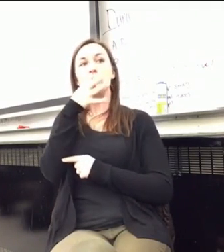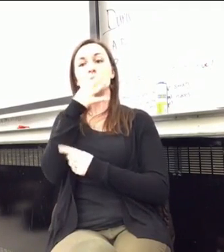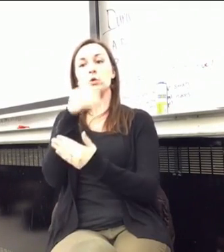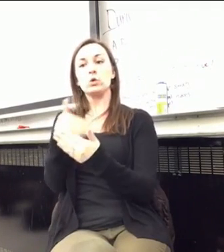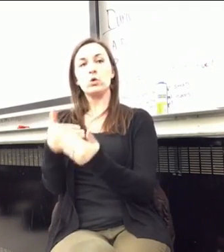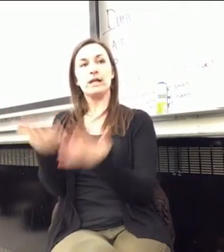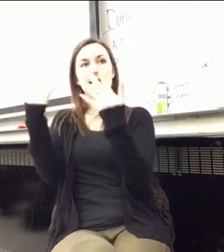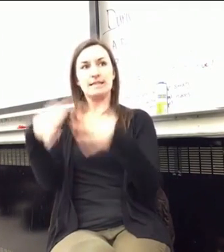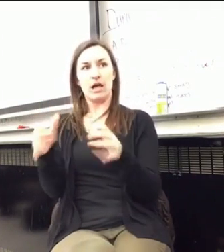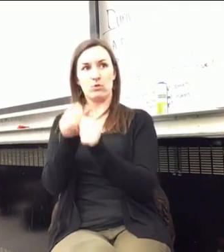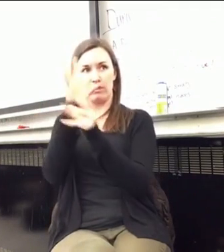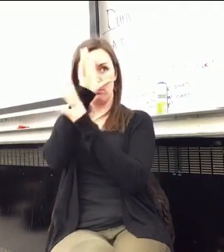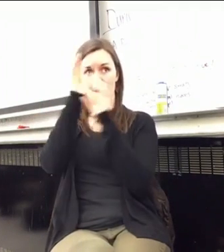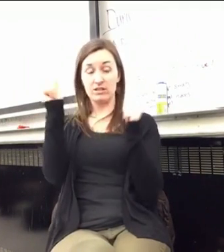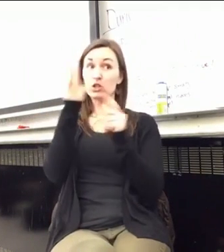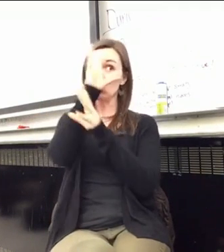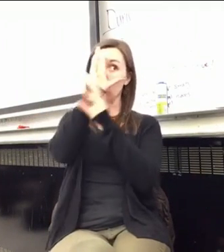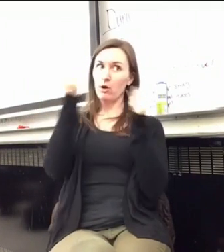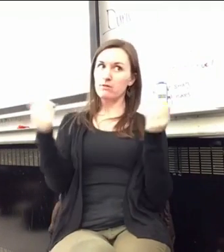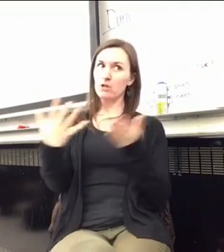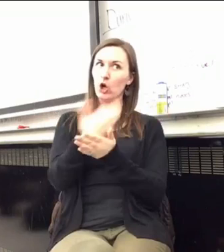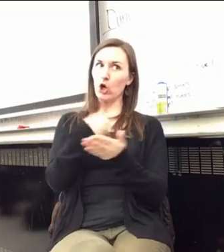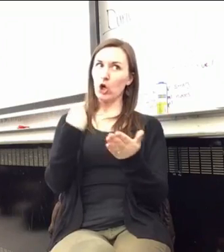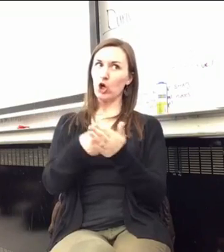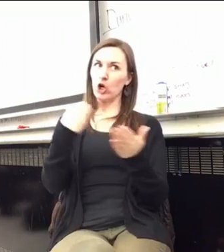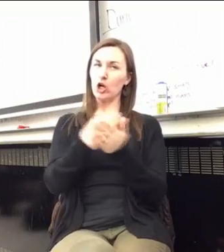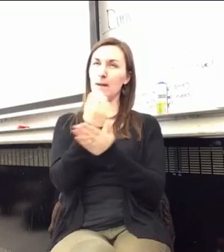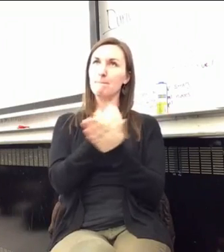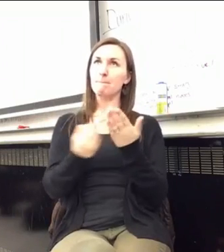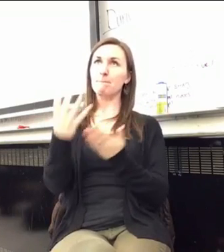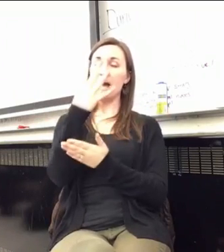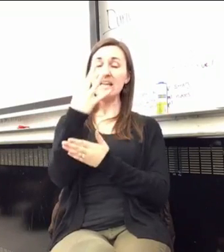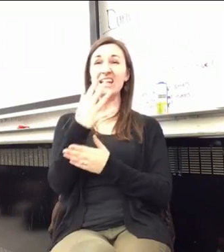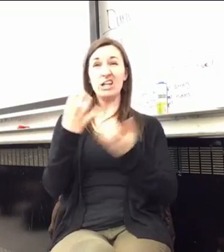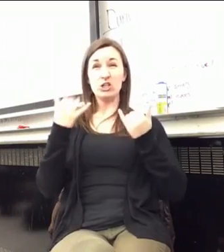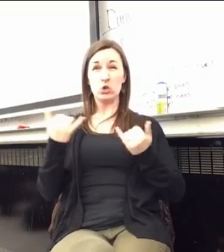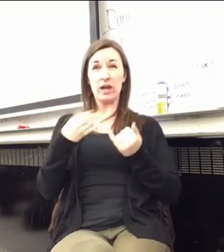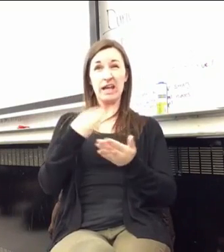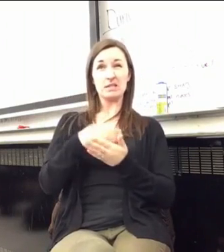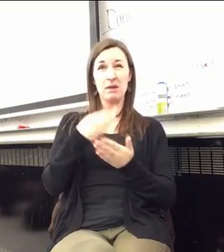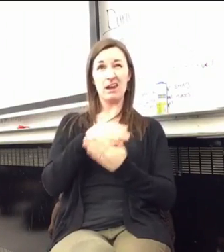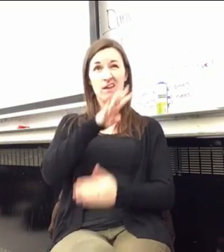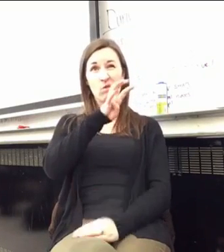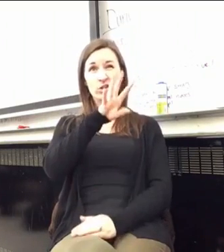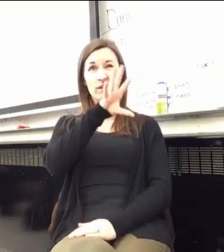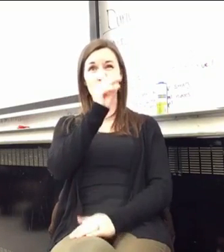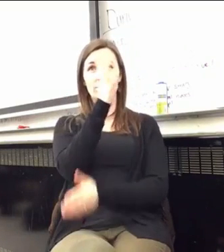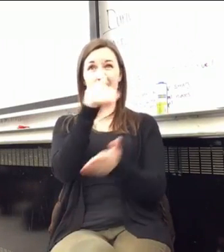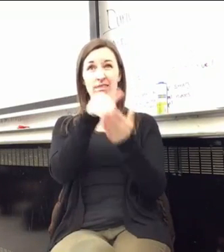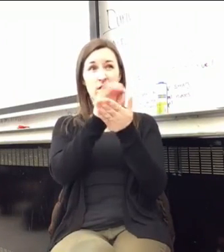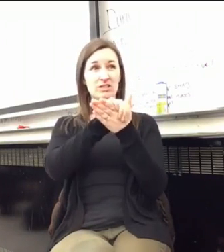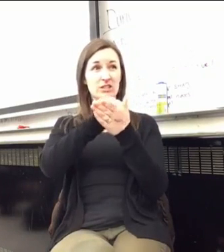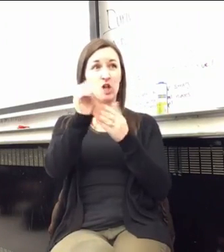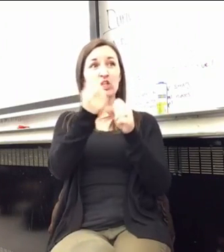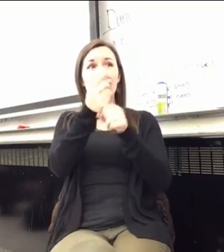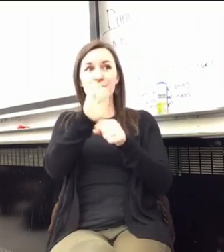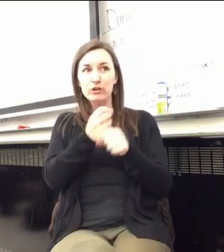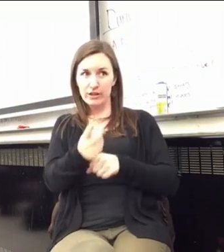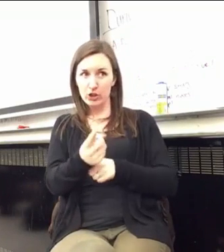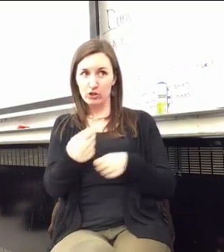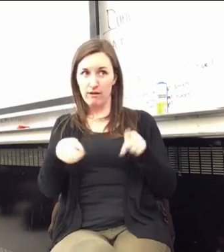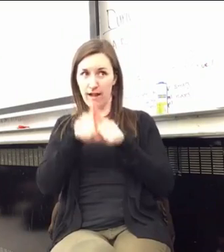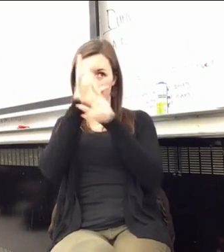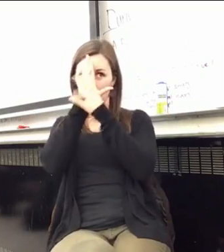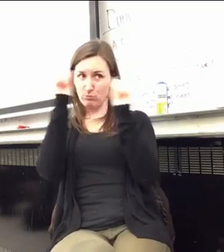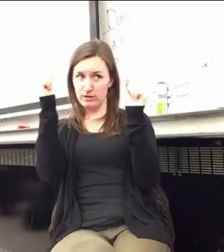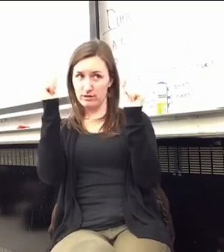don't know, the president actually makes a ton of money. In today's dollars, the president makes about $450,000 a year as a president.